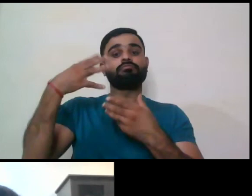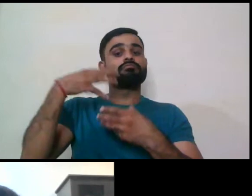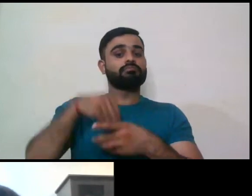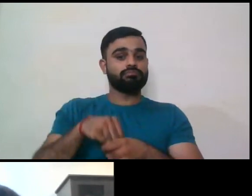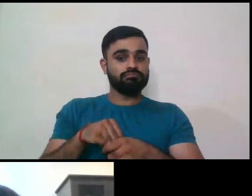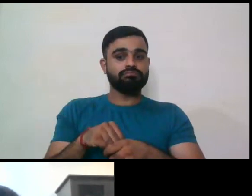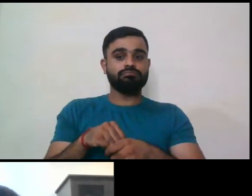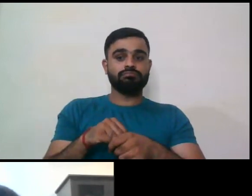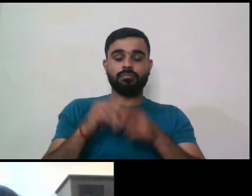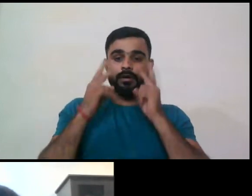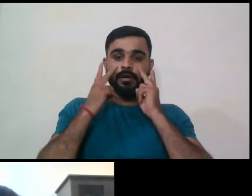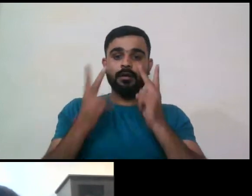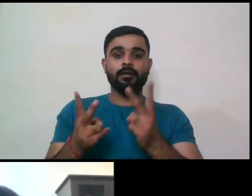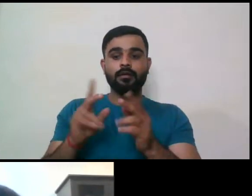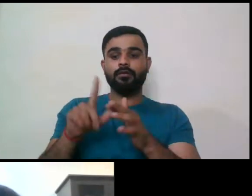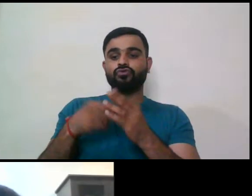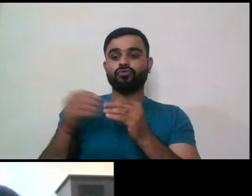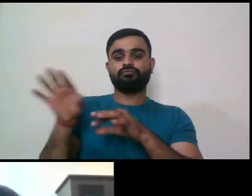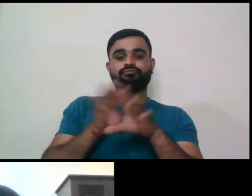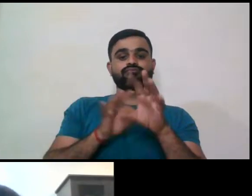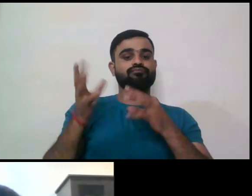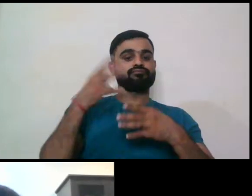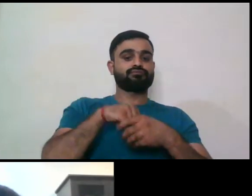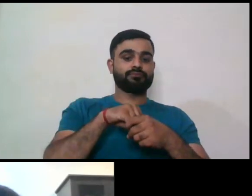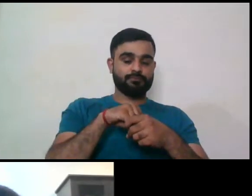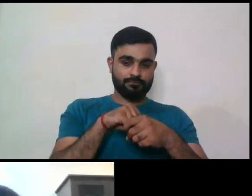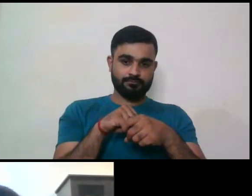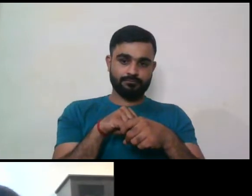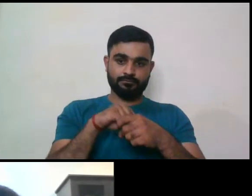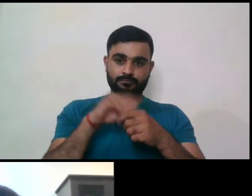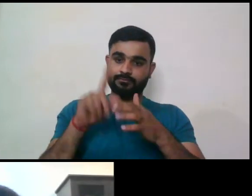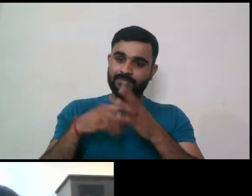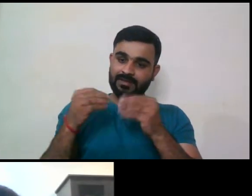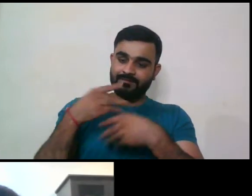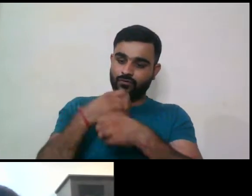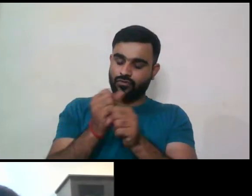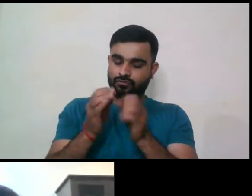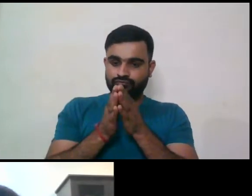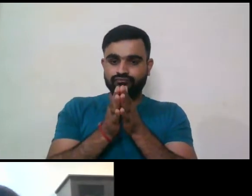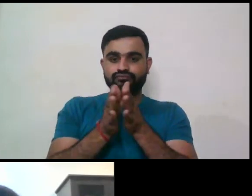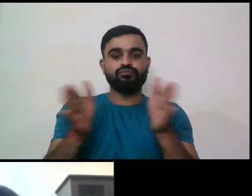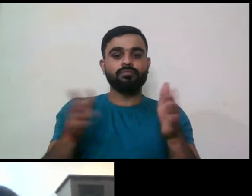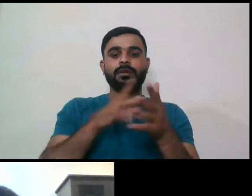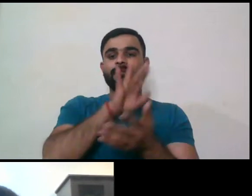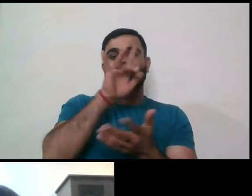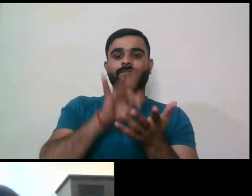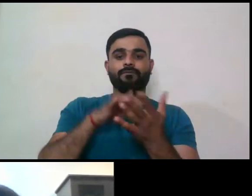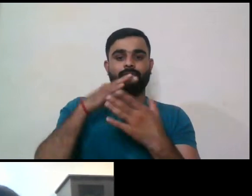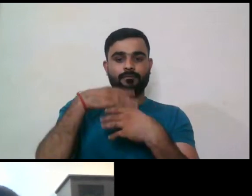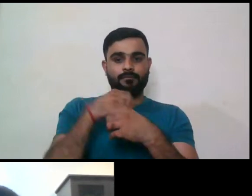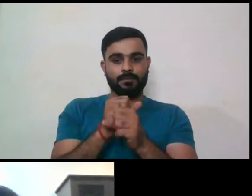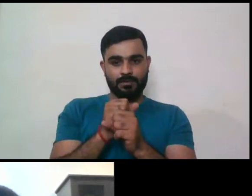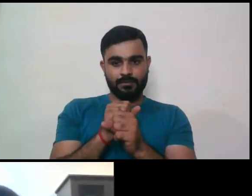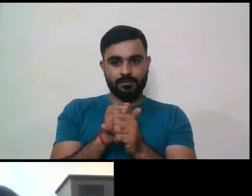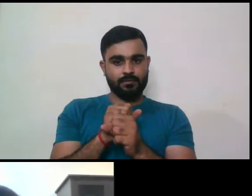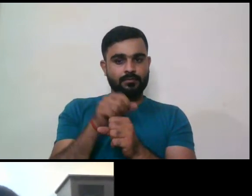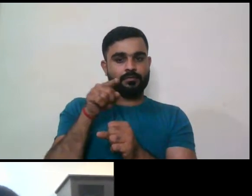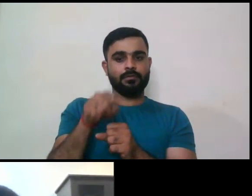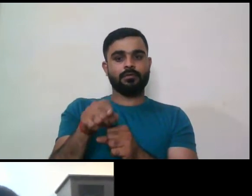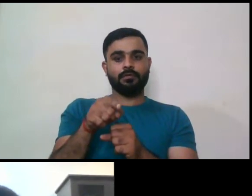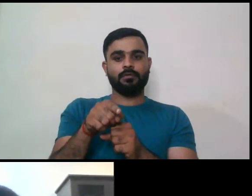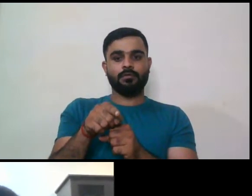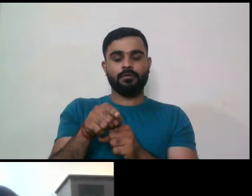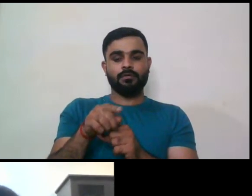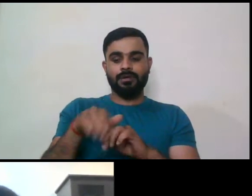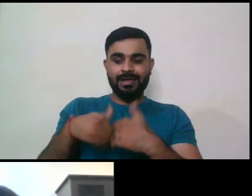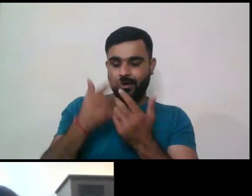they seek and get appointments to, and that creates a range of perverse incentives in terms of what of